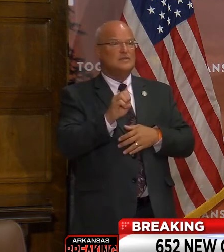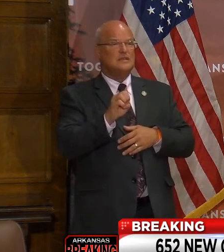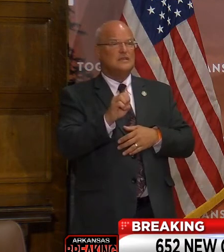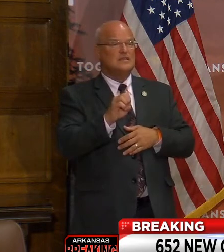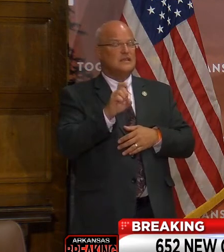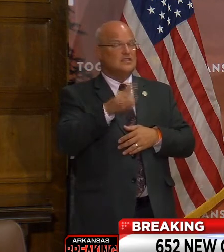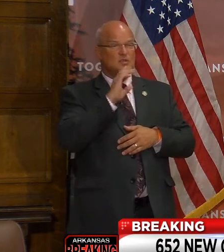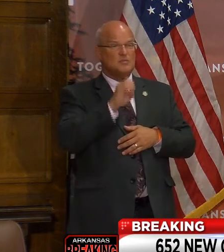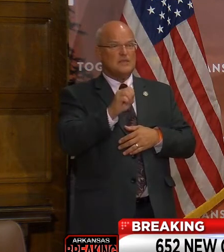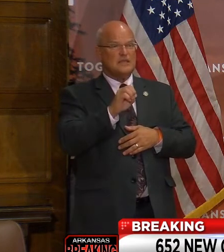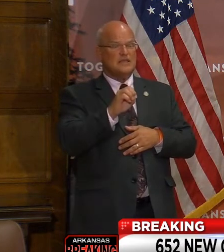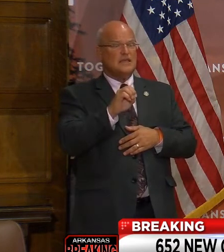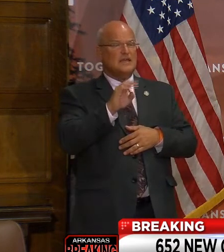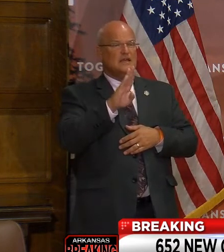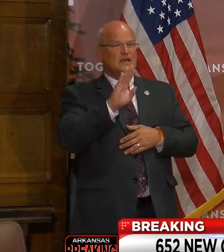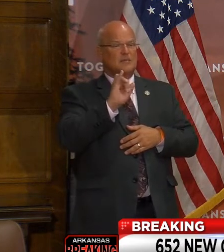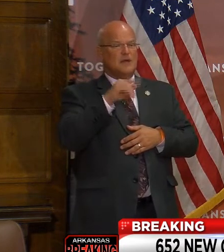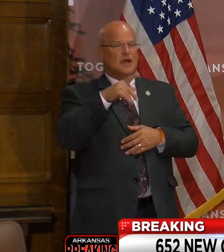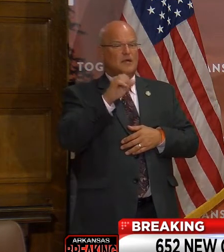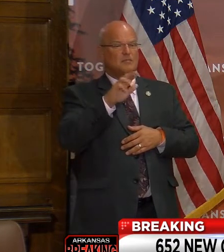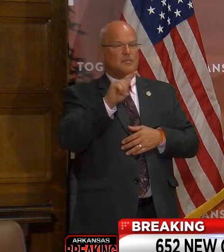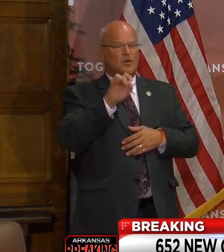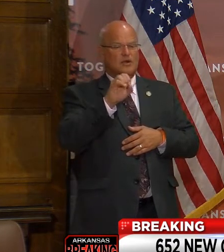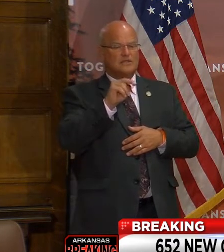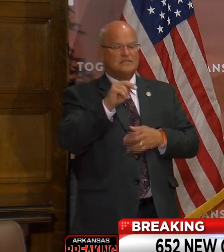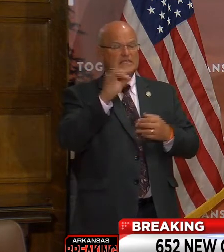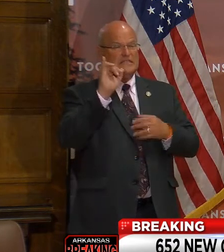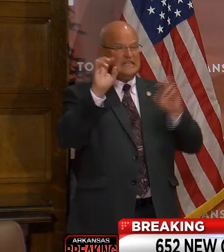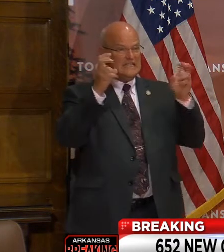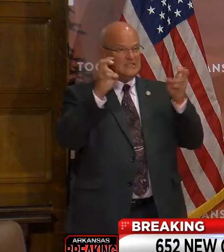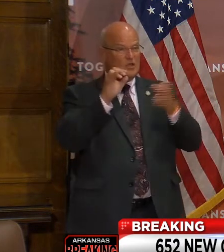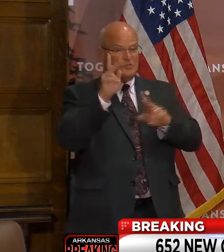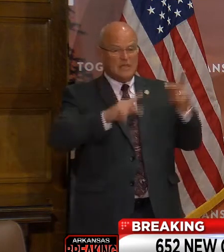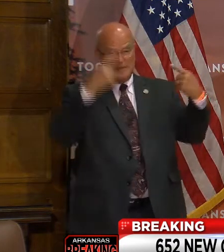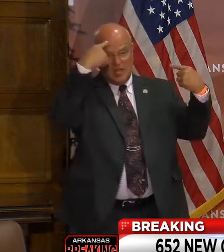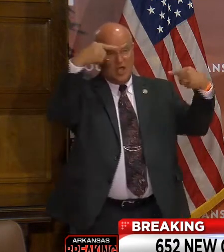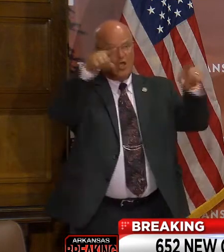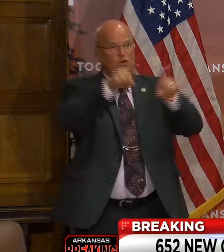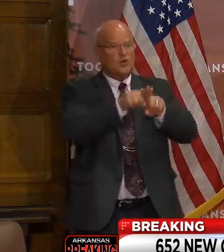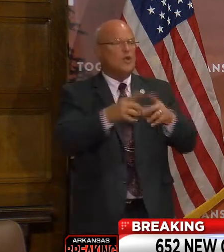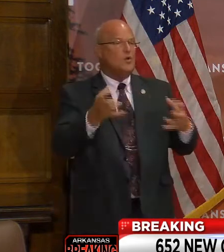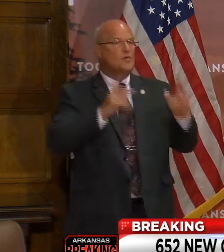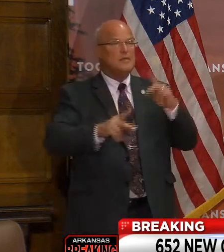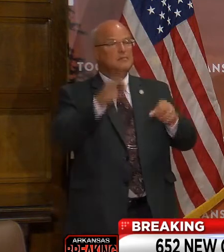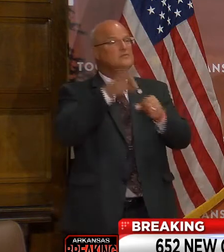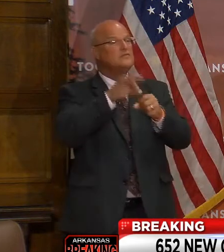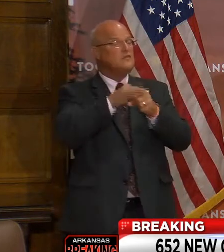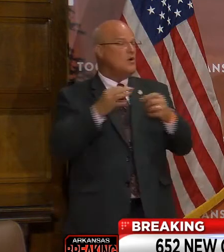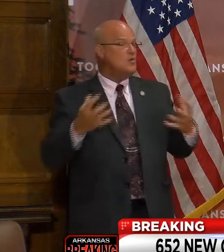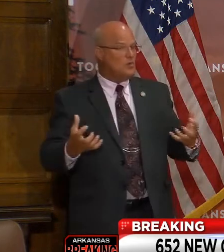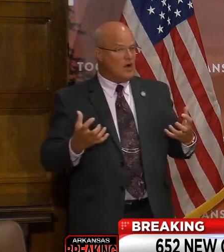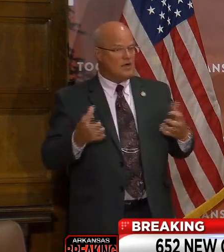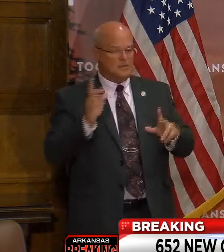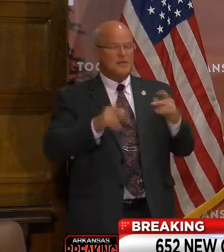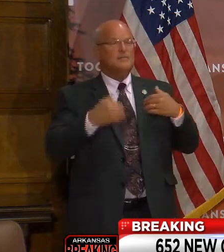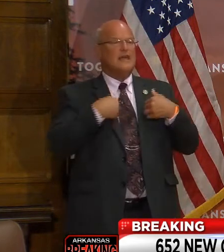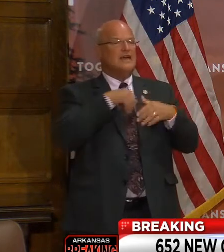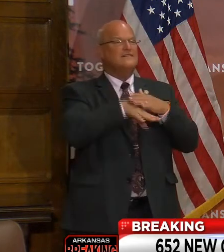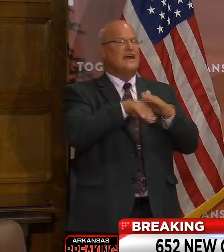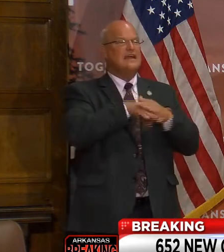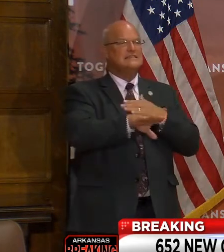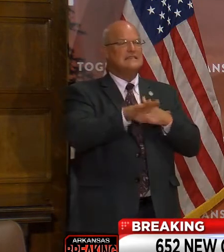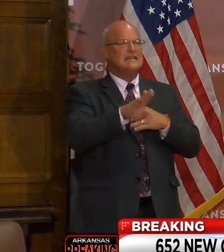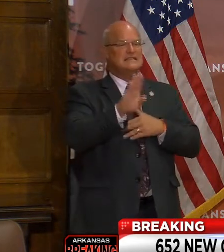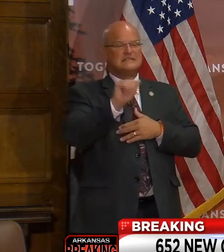that should be a bipartisan issue that everyone agrees we want people to vote and we want them to have access to